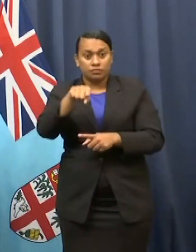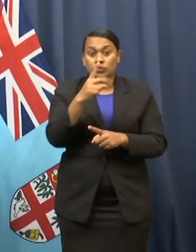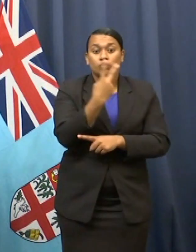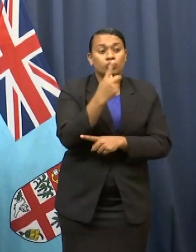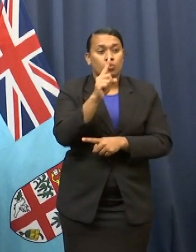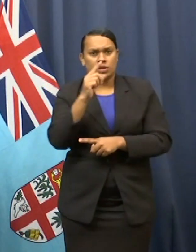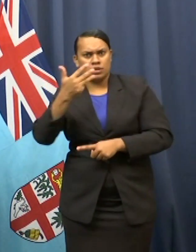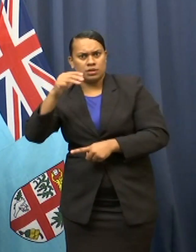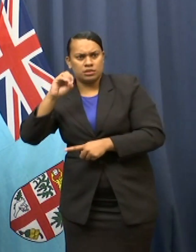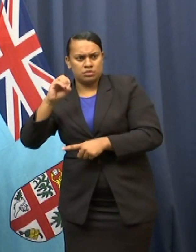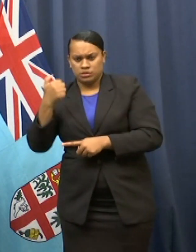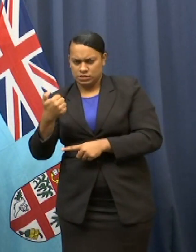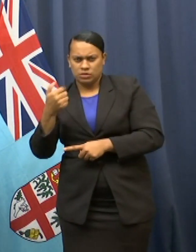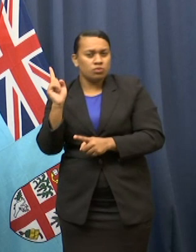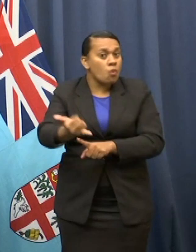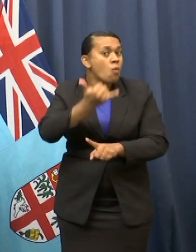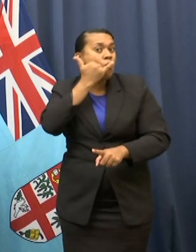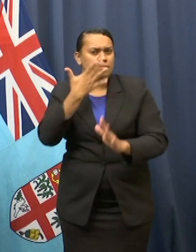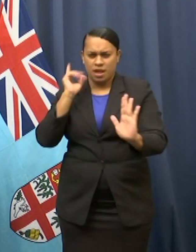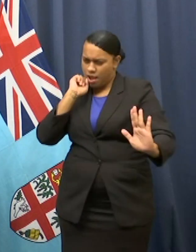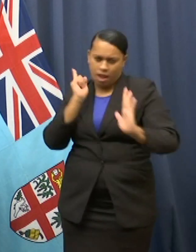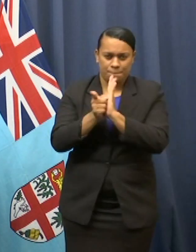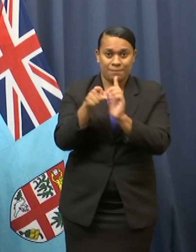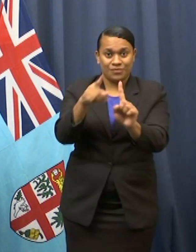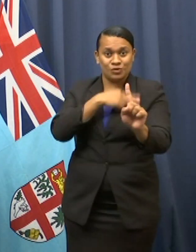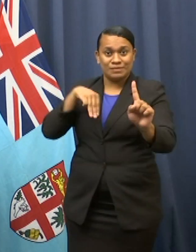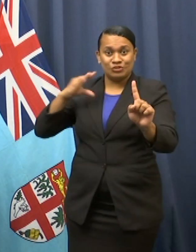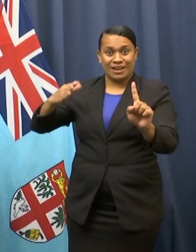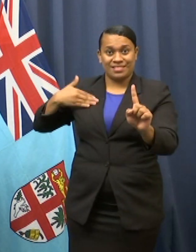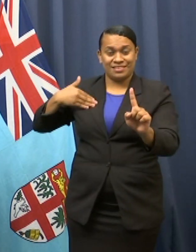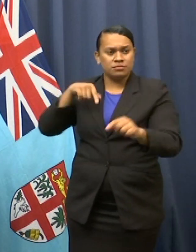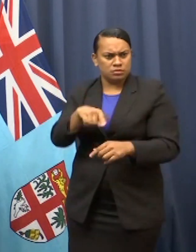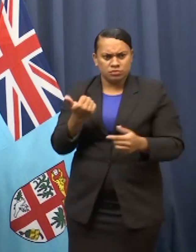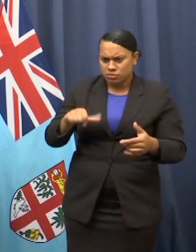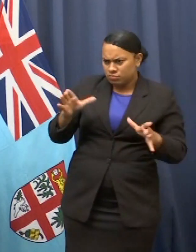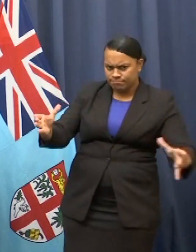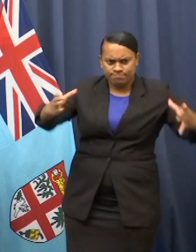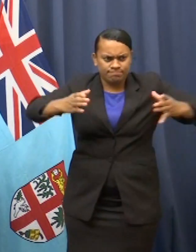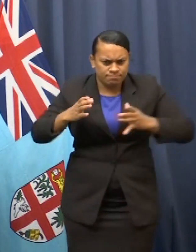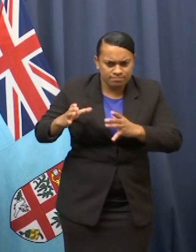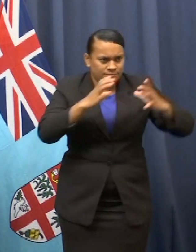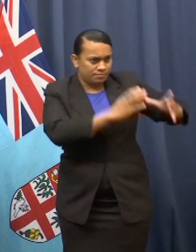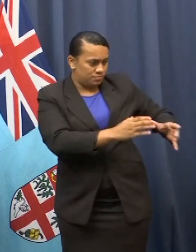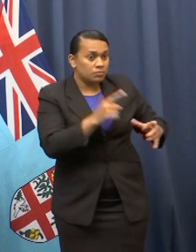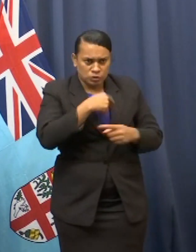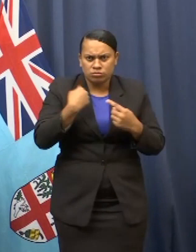221-9906 immediately. Our contained efforts depend on each of these individuals making contact